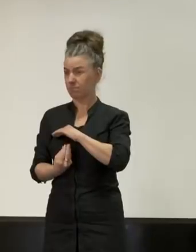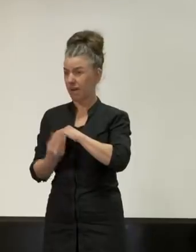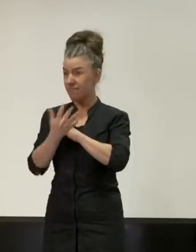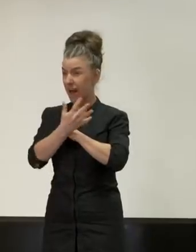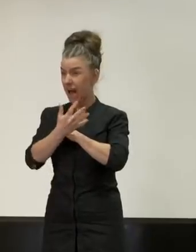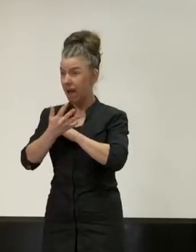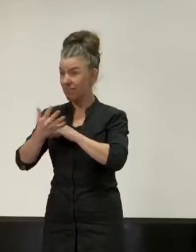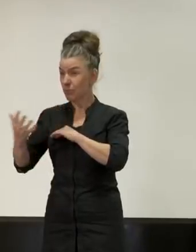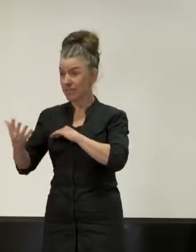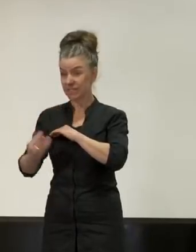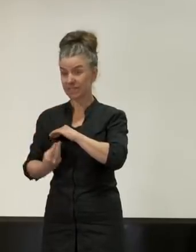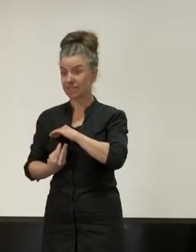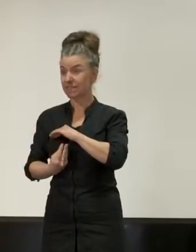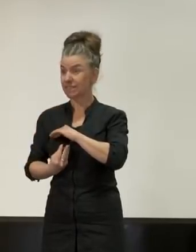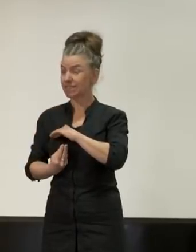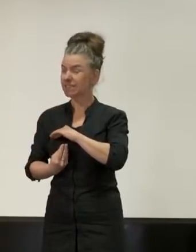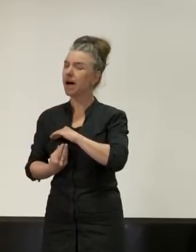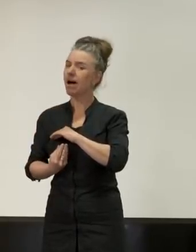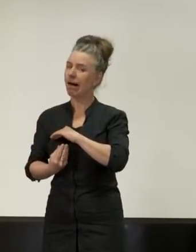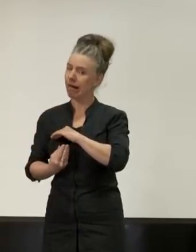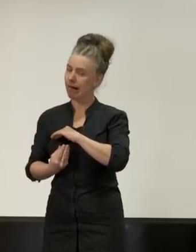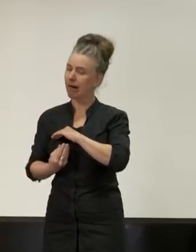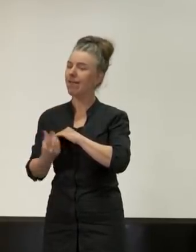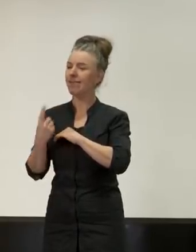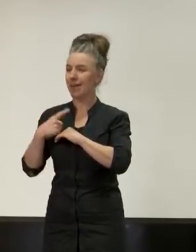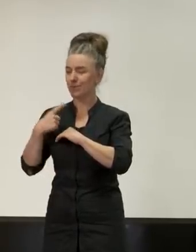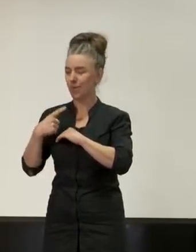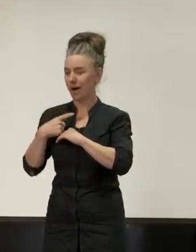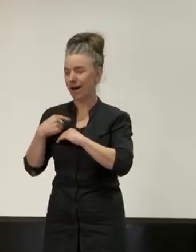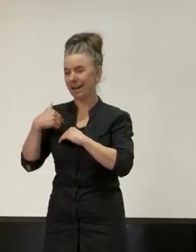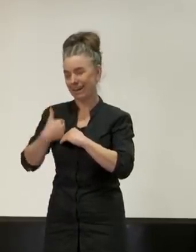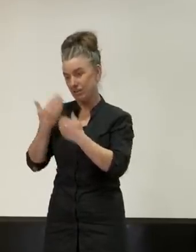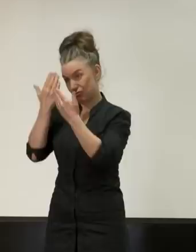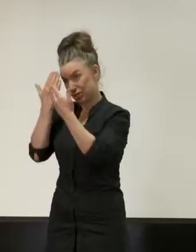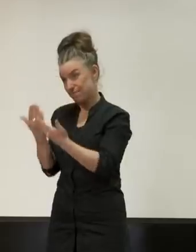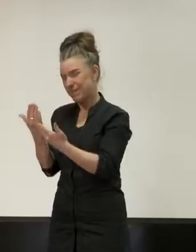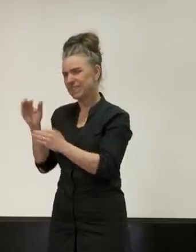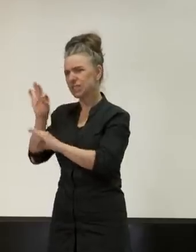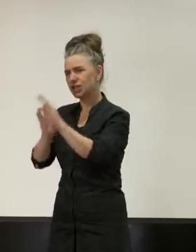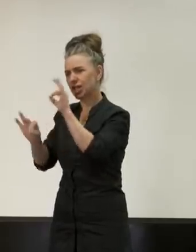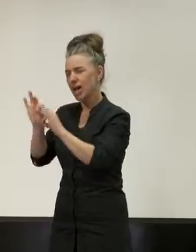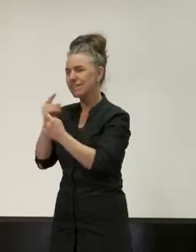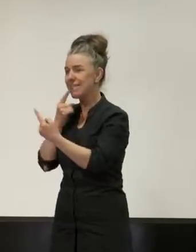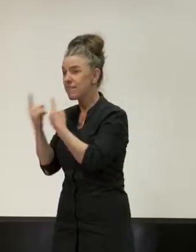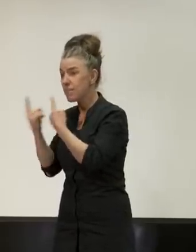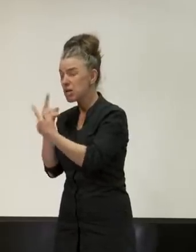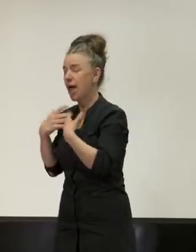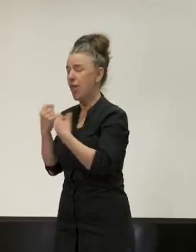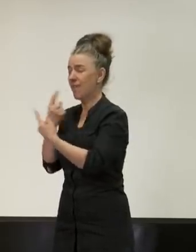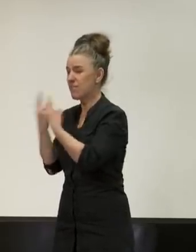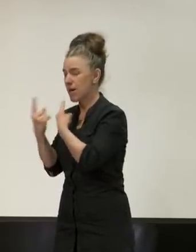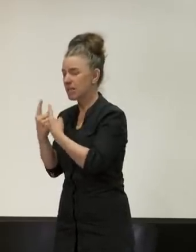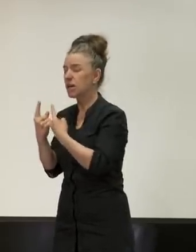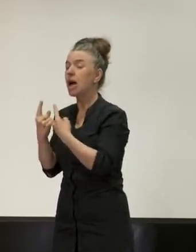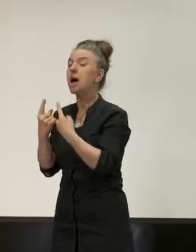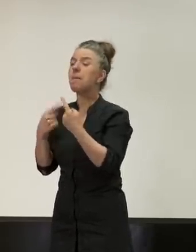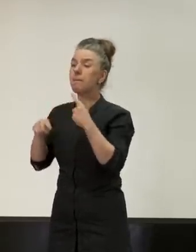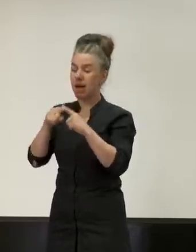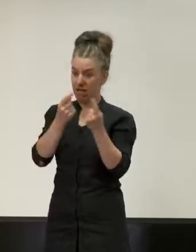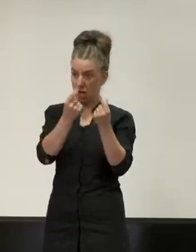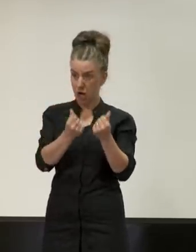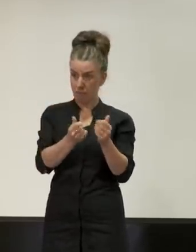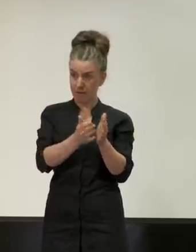Those are all reasons for us to balance listening to the science, but also opening up as soon as we can. Prime Minister, how can Barry.